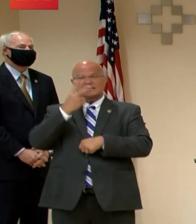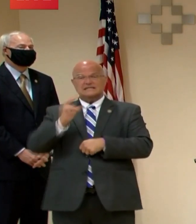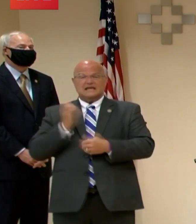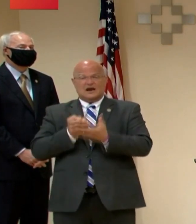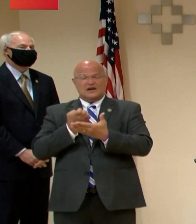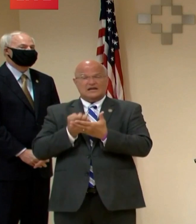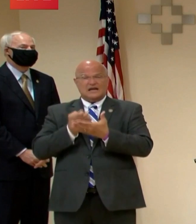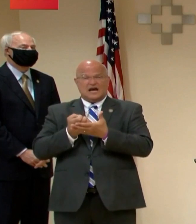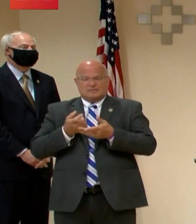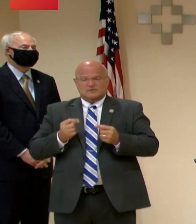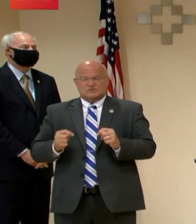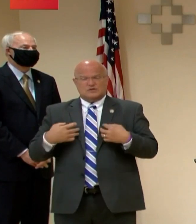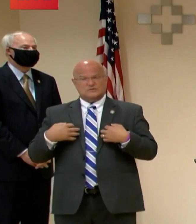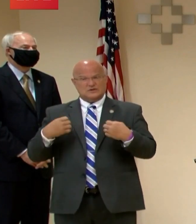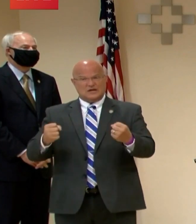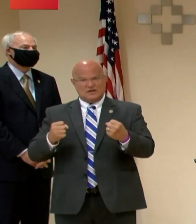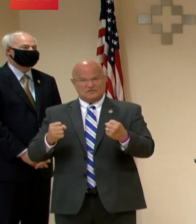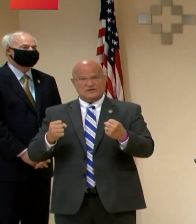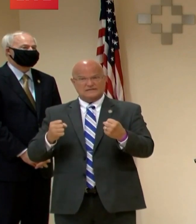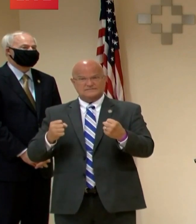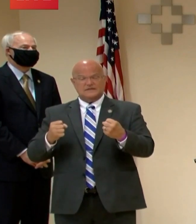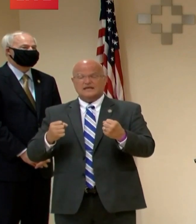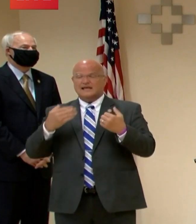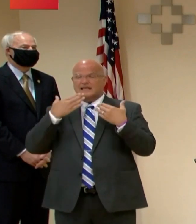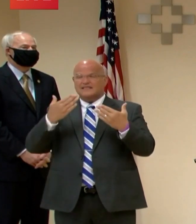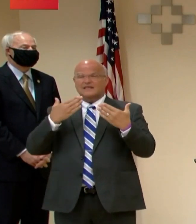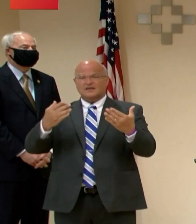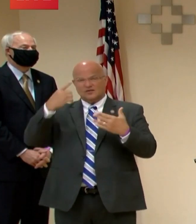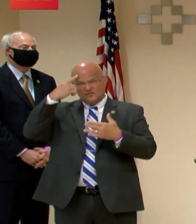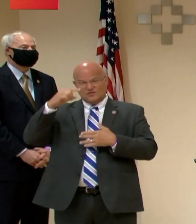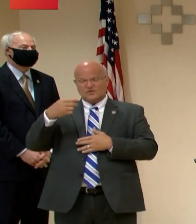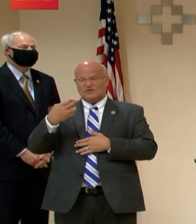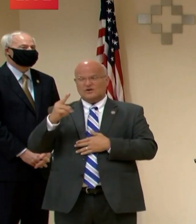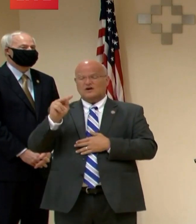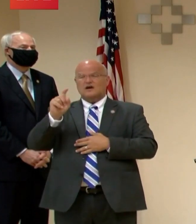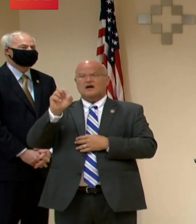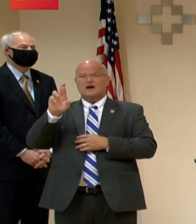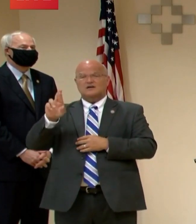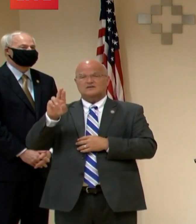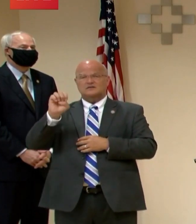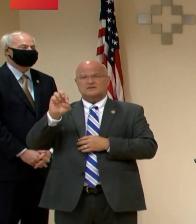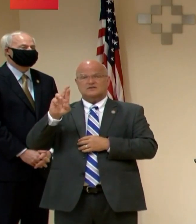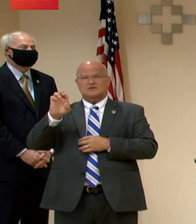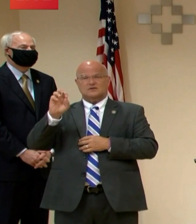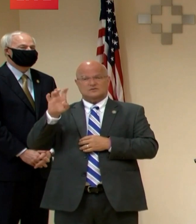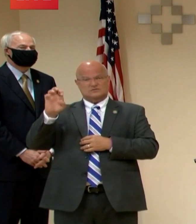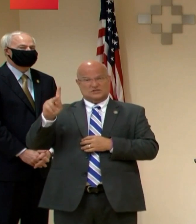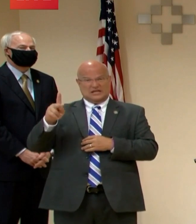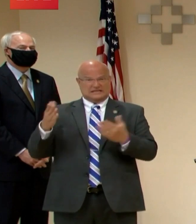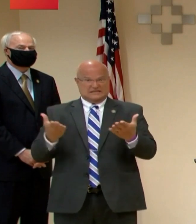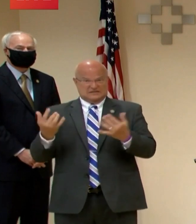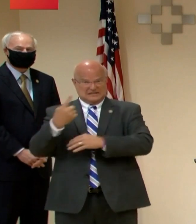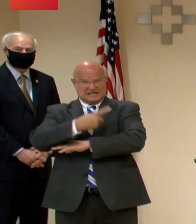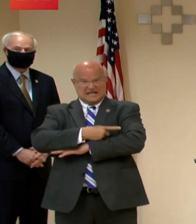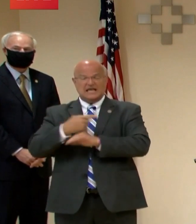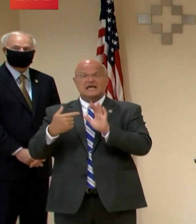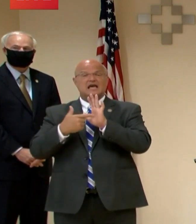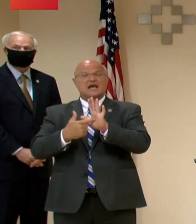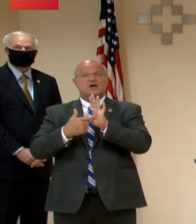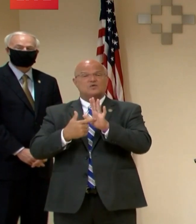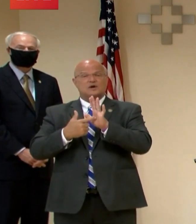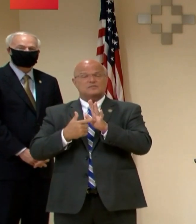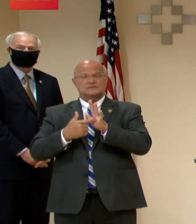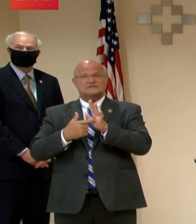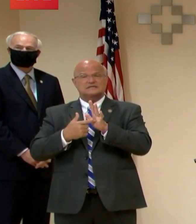our economy try to recover and rebound. And thank you to Hunter Yurachek, who serves on that, who is here today and represents